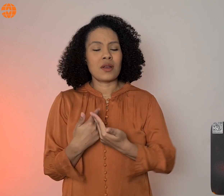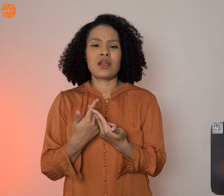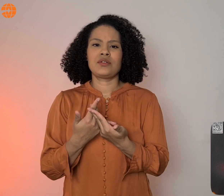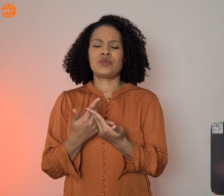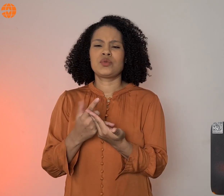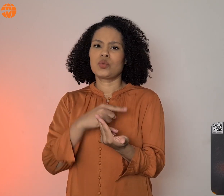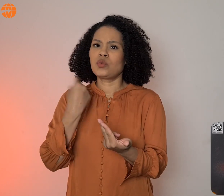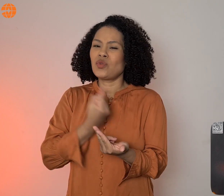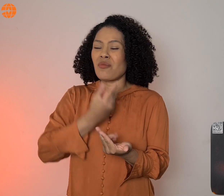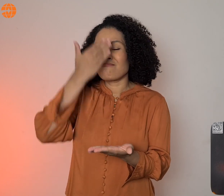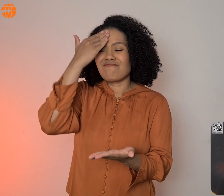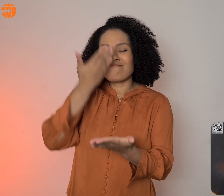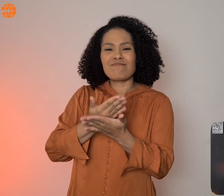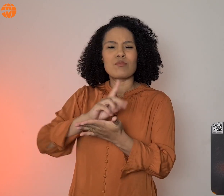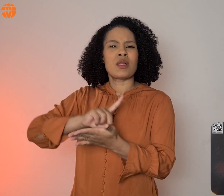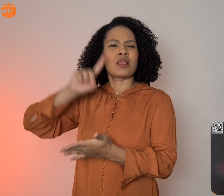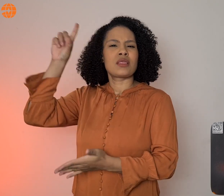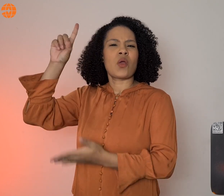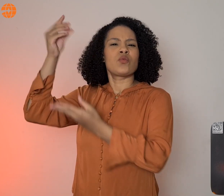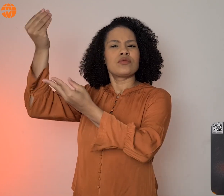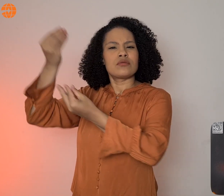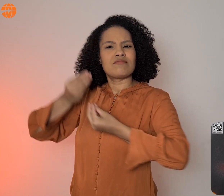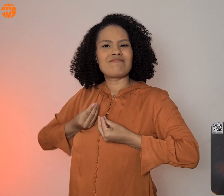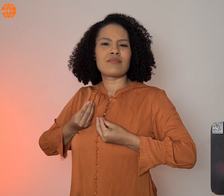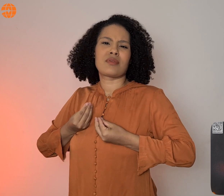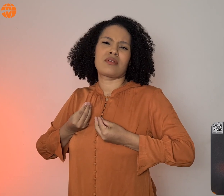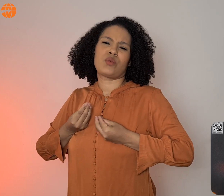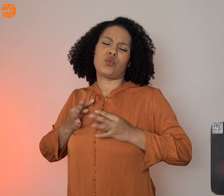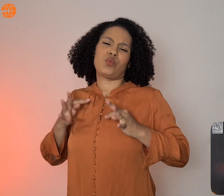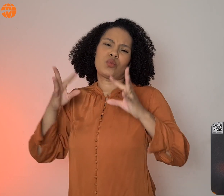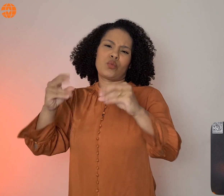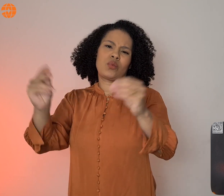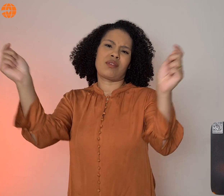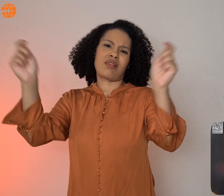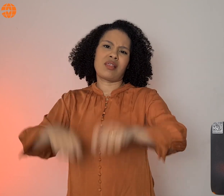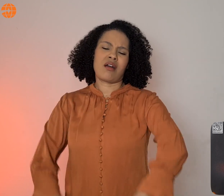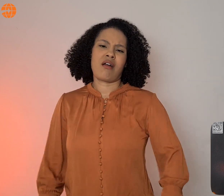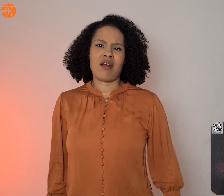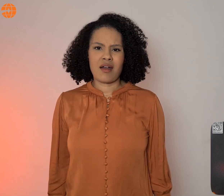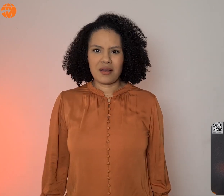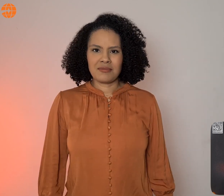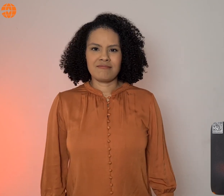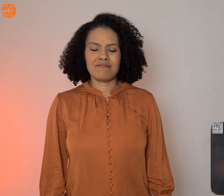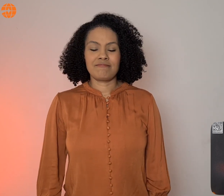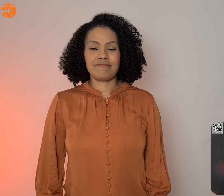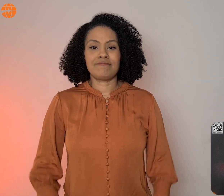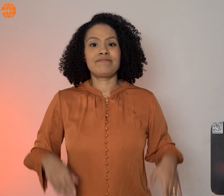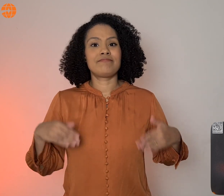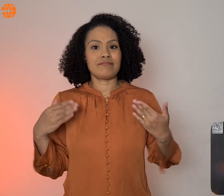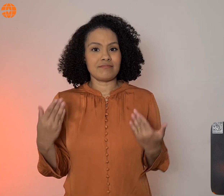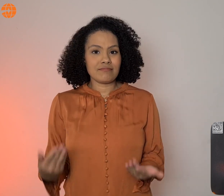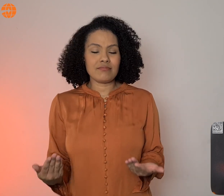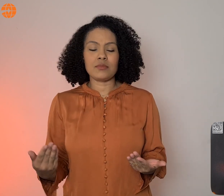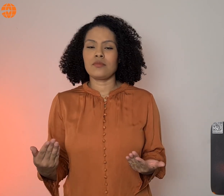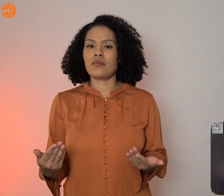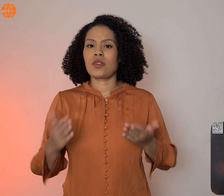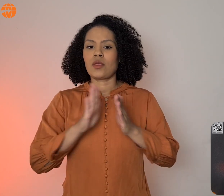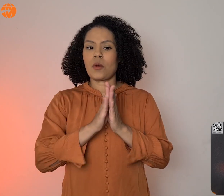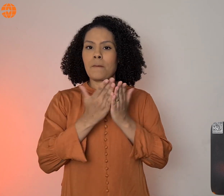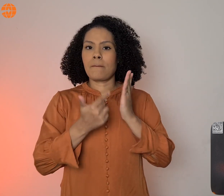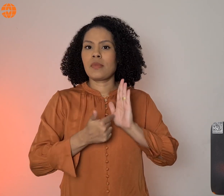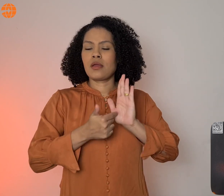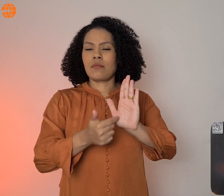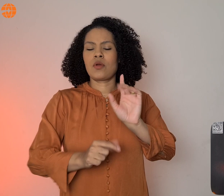that. É isso que nós recebemos quando nós esperamos no Senhor, nós temos isso. Now he expands on some of these themes that he's introduced.